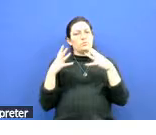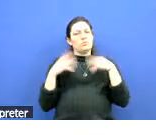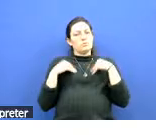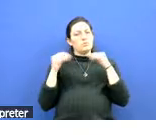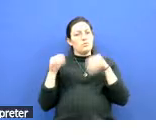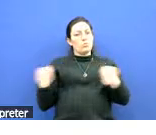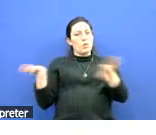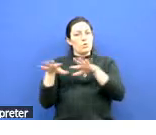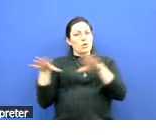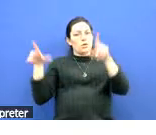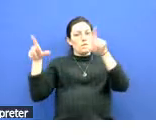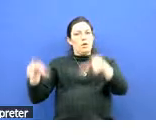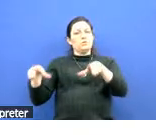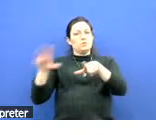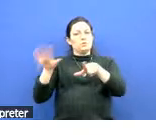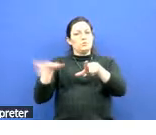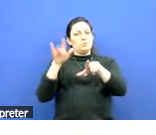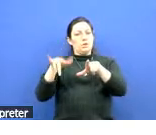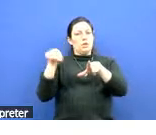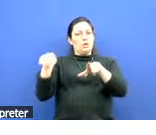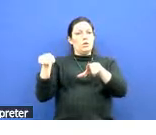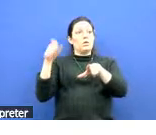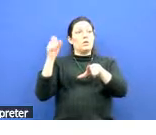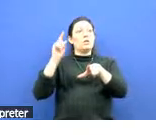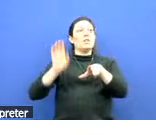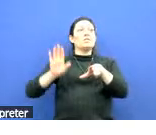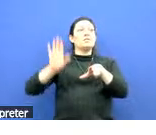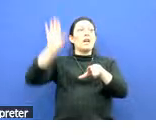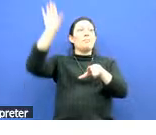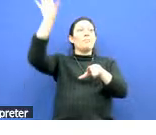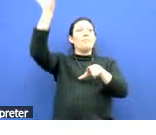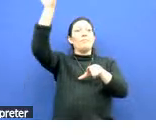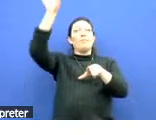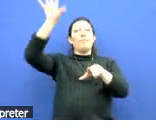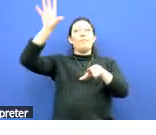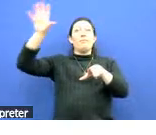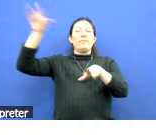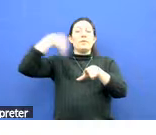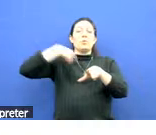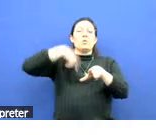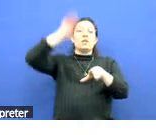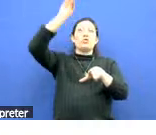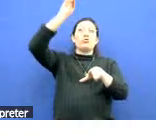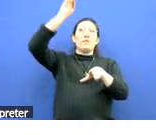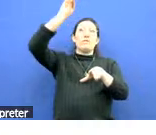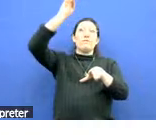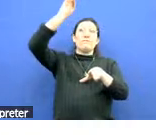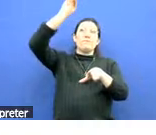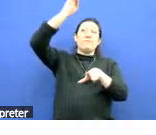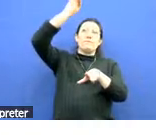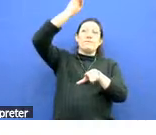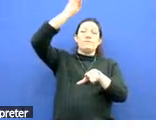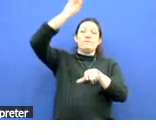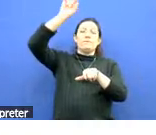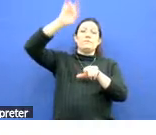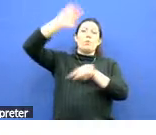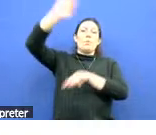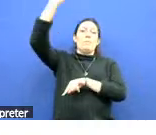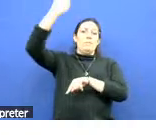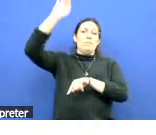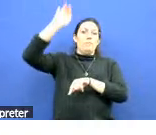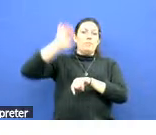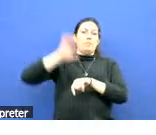is in the middle of the photo, but it's the top portion, and the ability by shifting there onto the town, it frees up space in